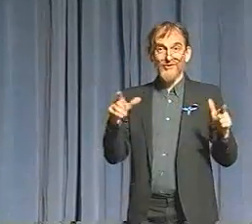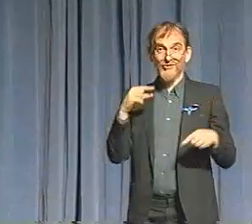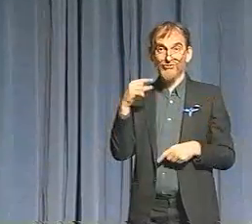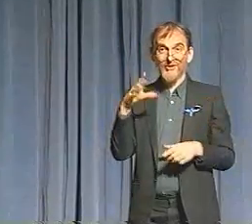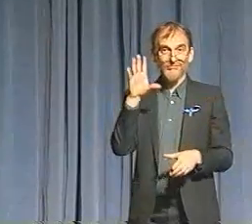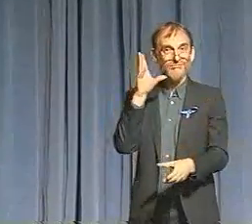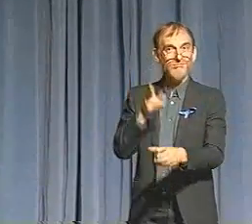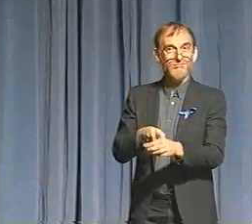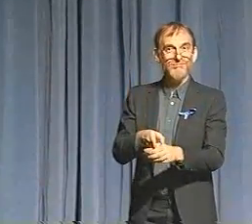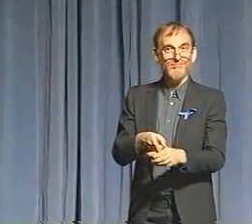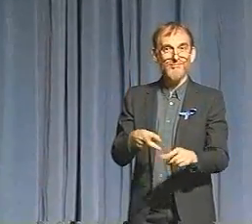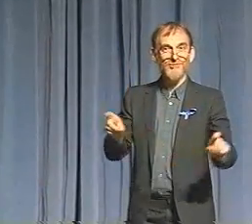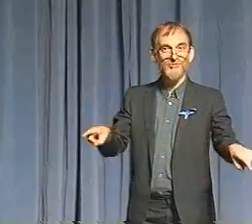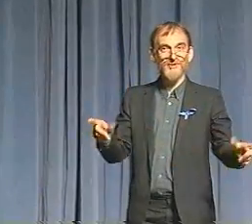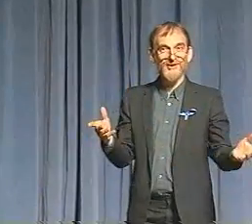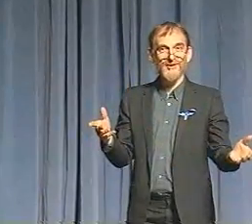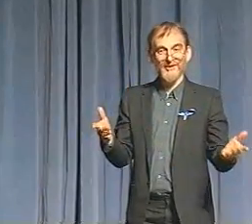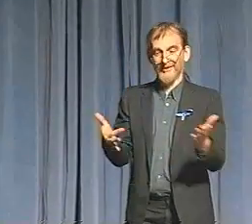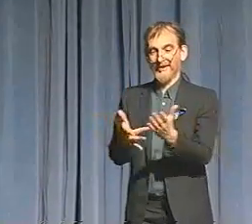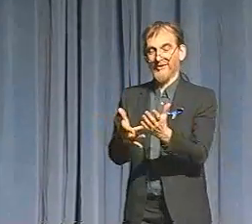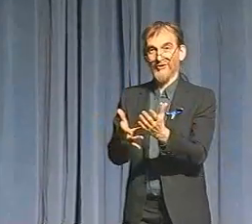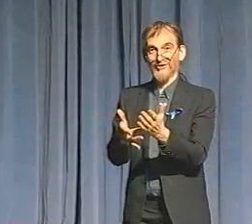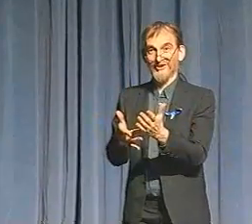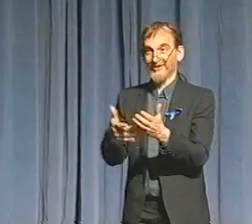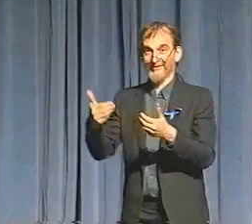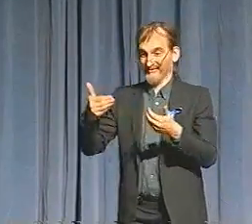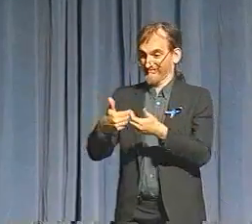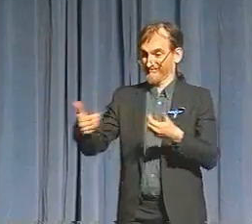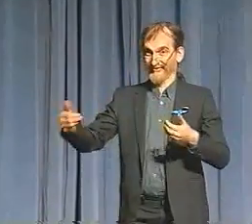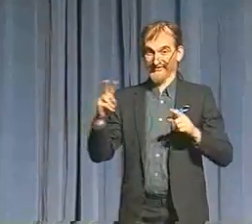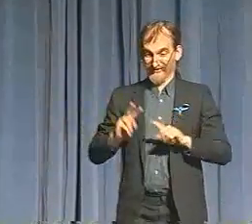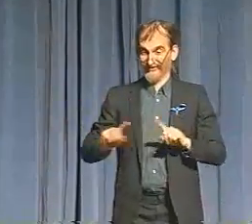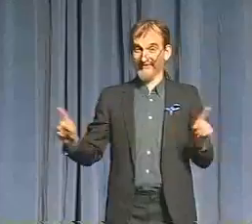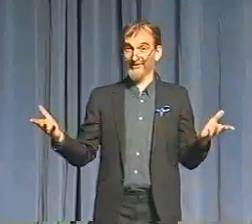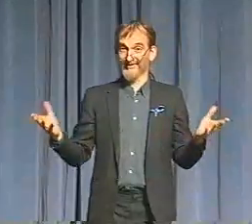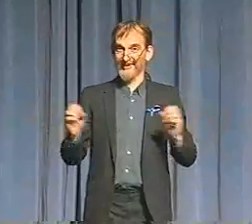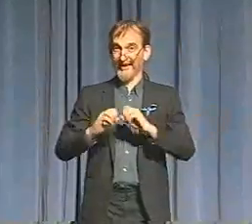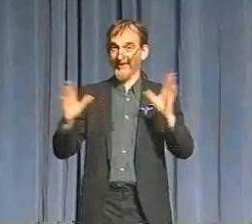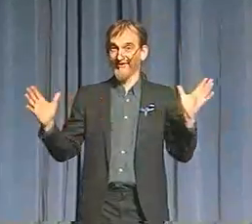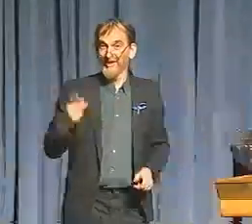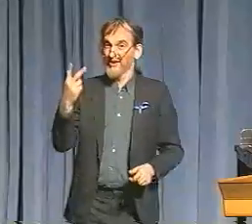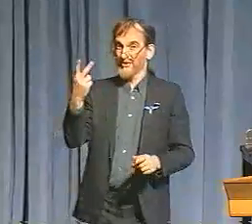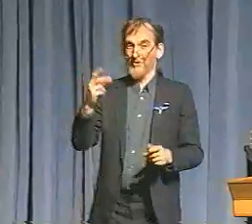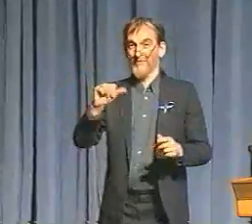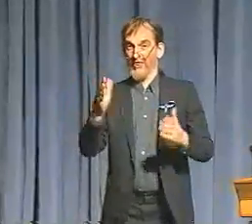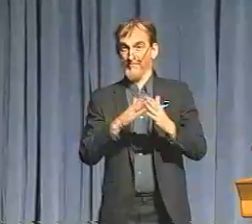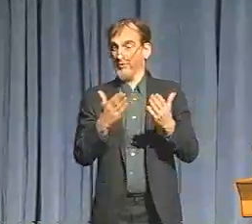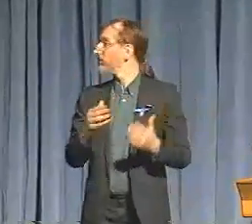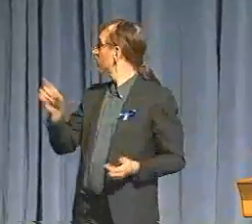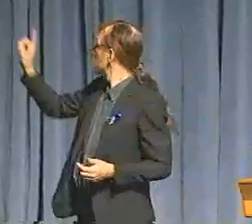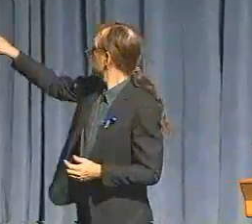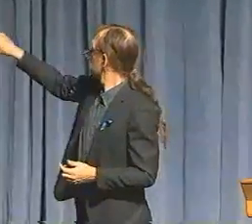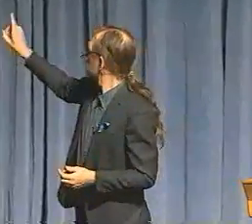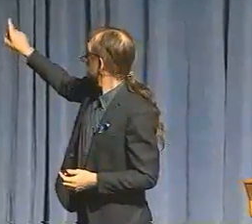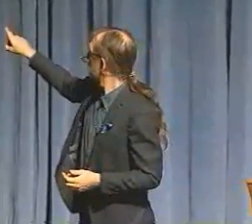similar to that of the Green Movement, where we and nature as something that we want